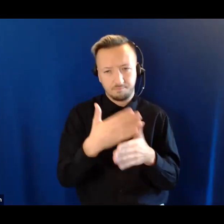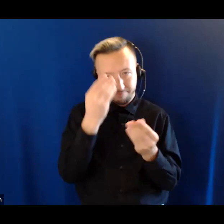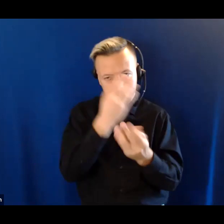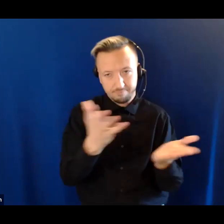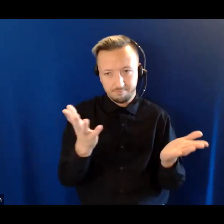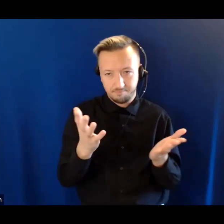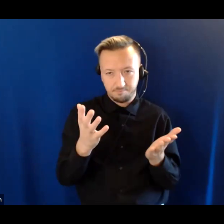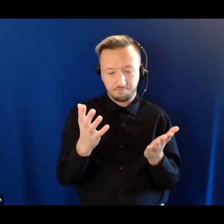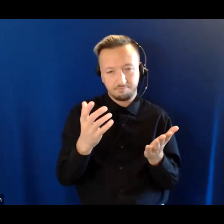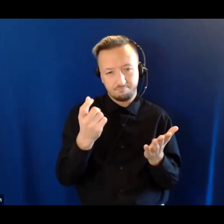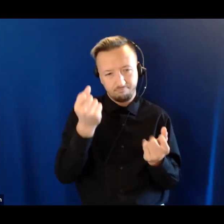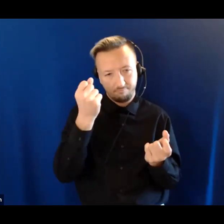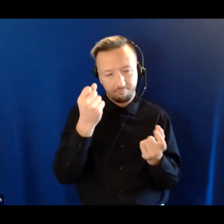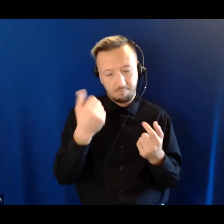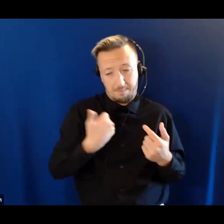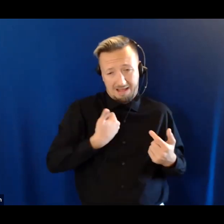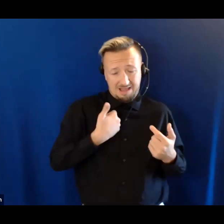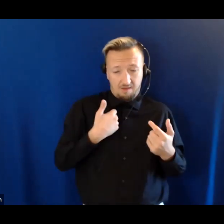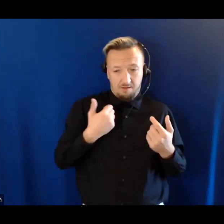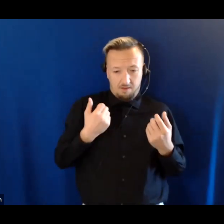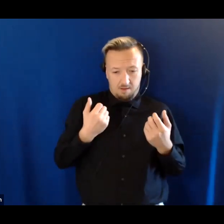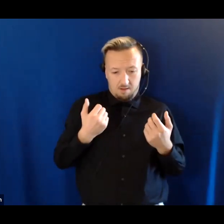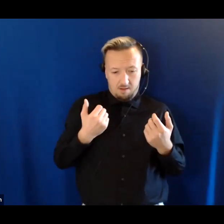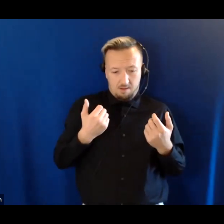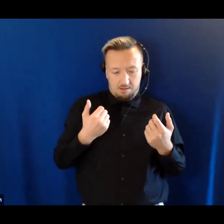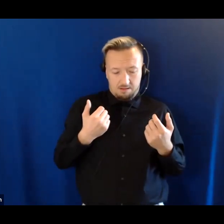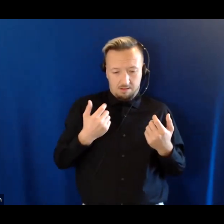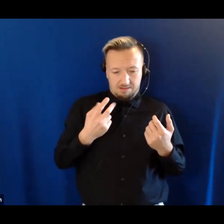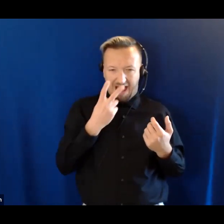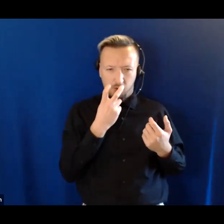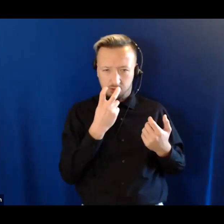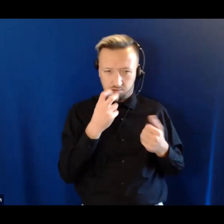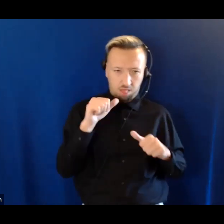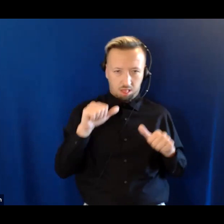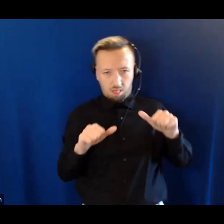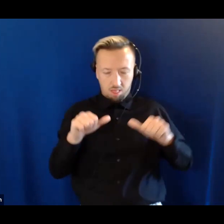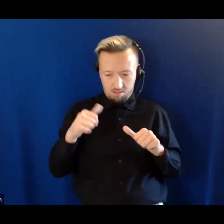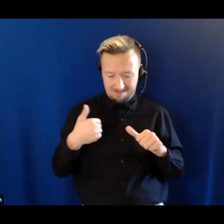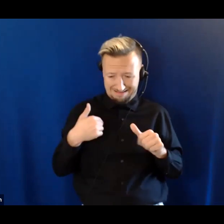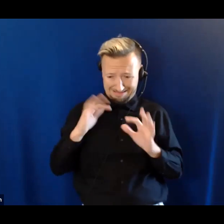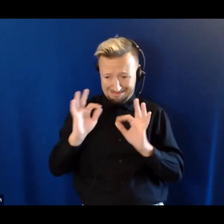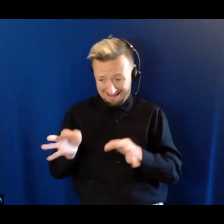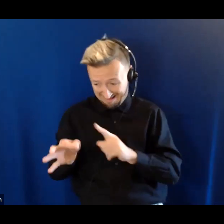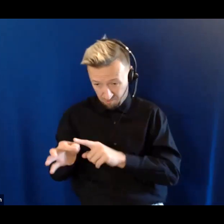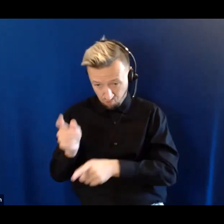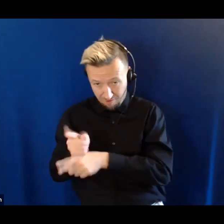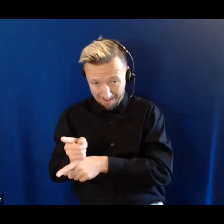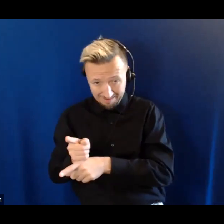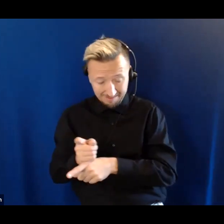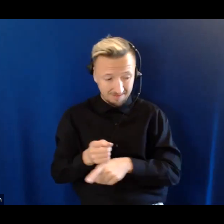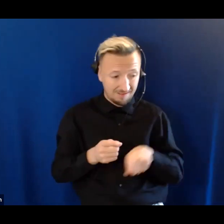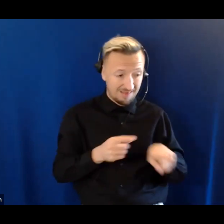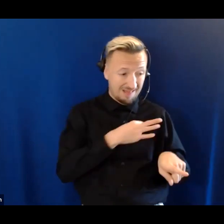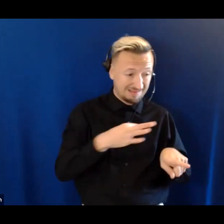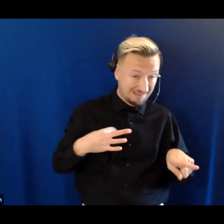know, I've had a lot of doubts. You know, are the decisions that I'm making right? Am I keeping staff and our consumers